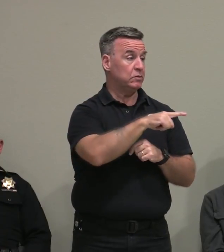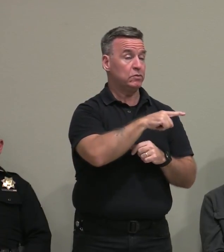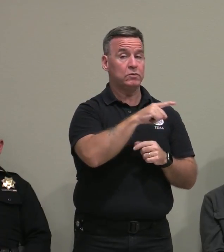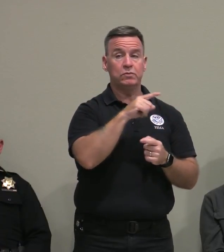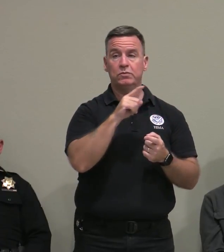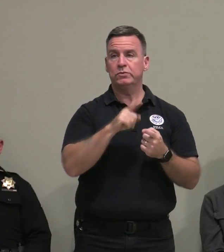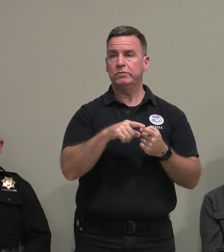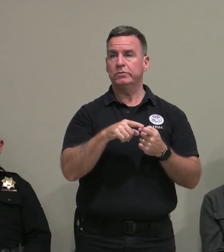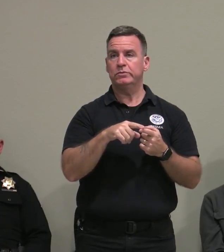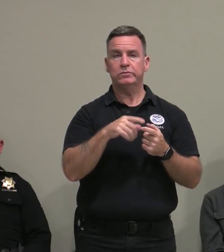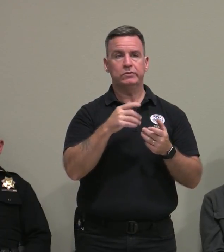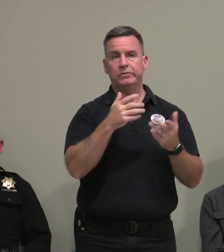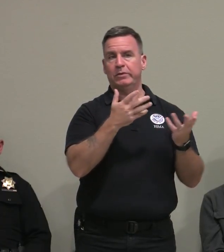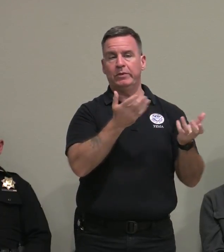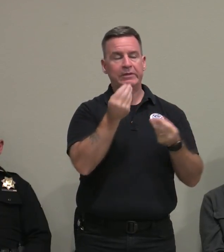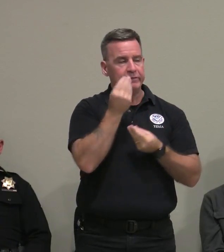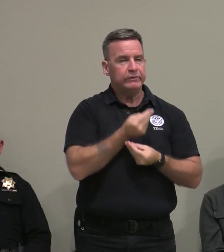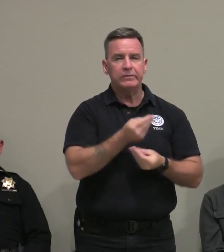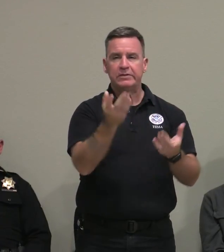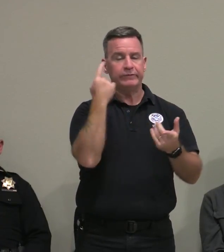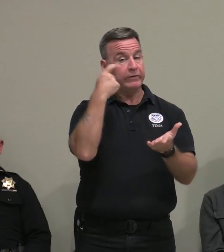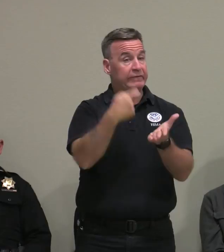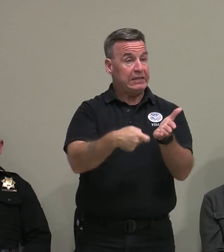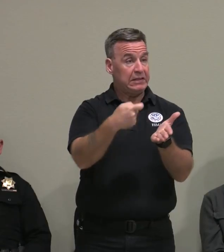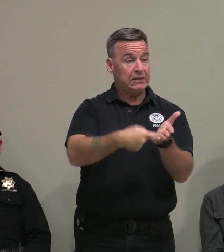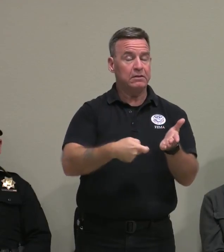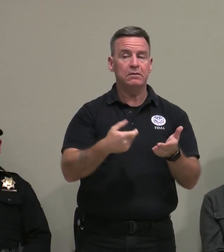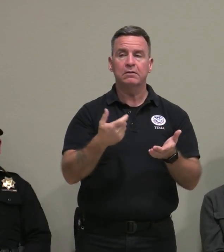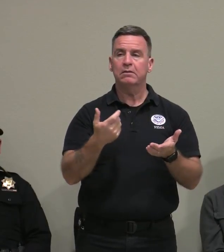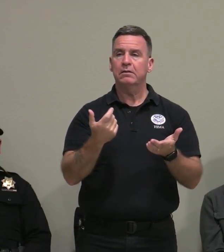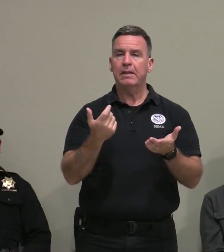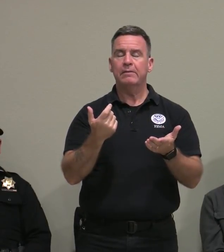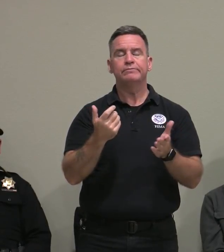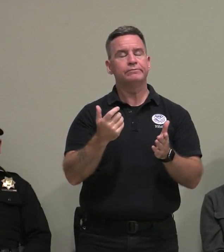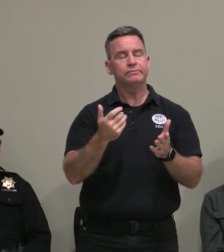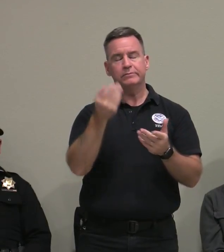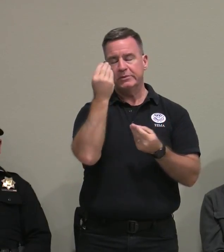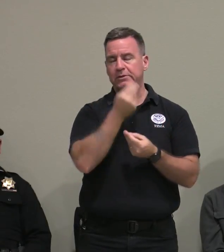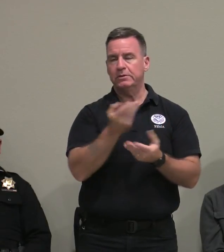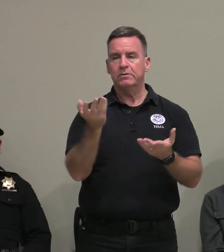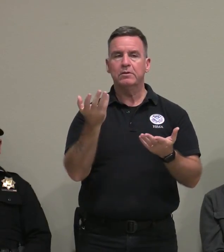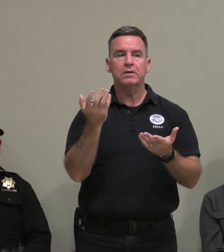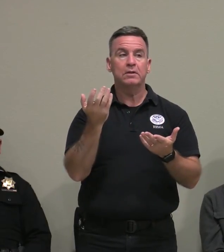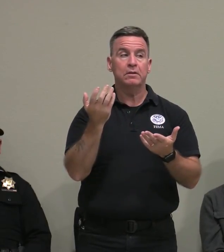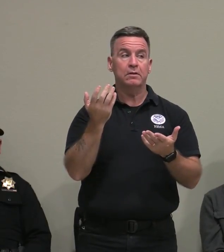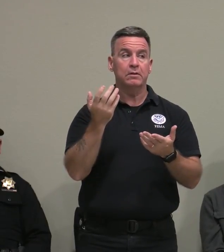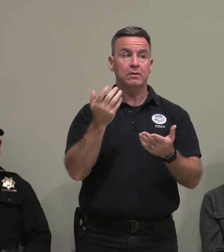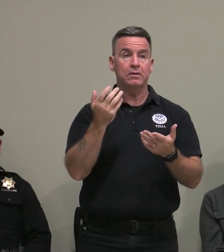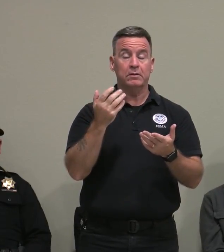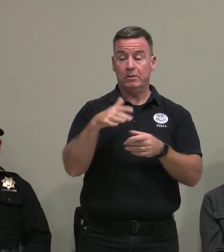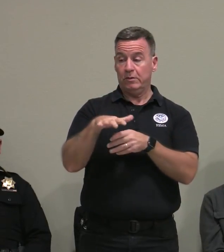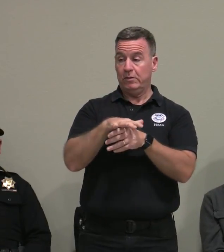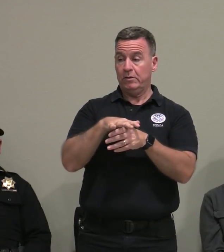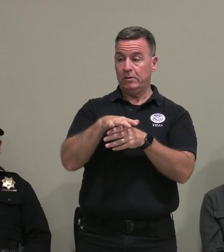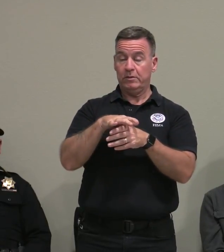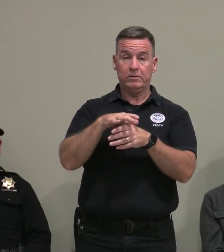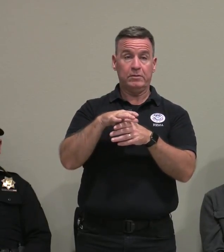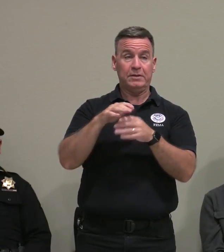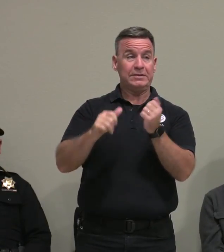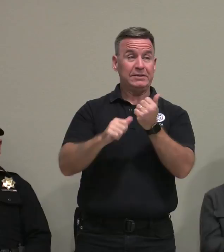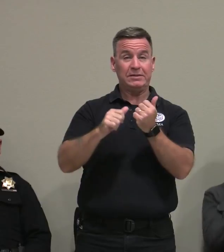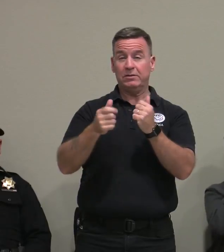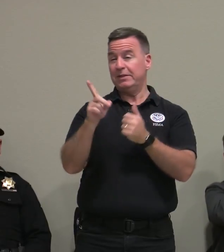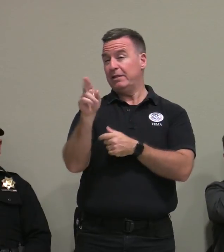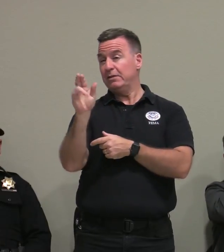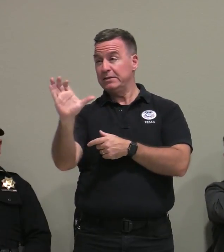wanting to give you information for a fee. And just know that the reason why the local assistance center, the